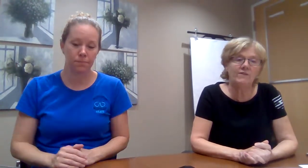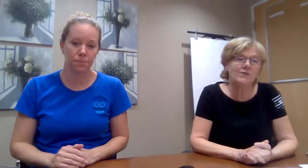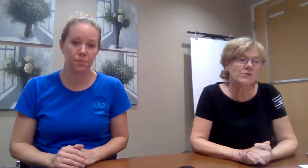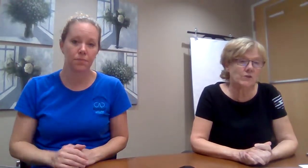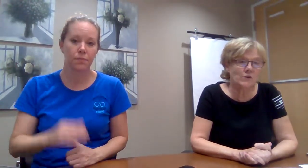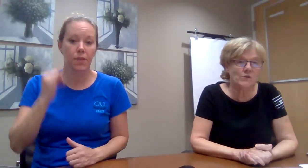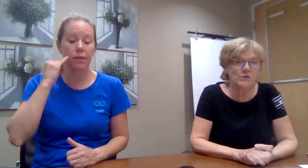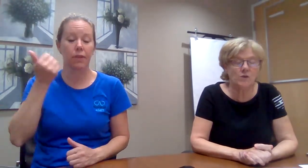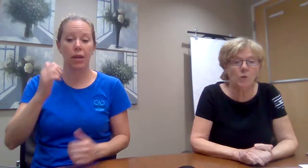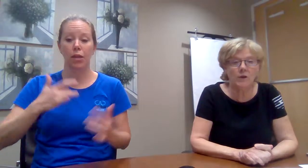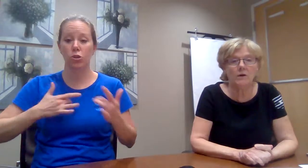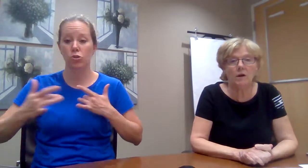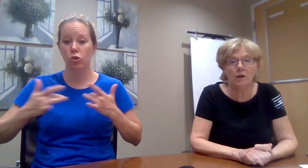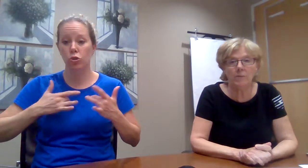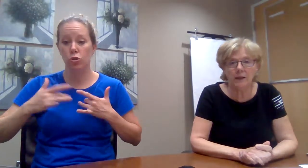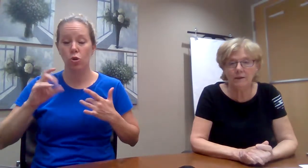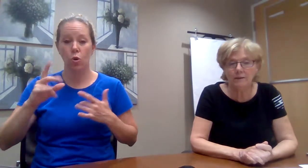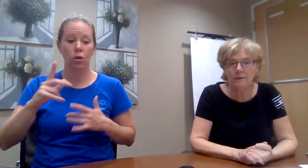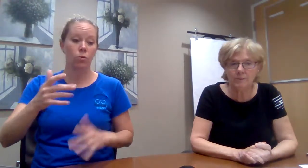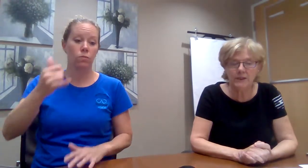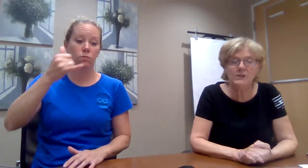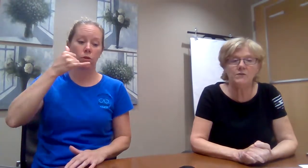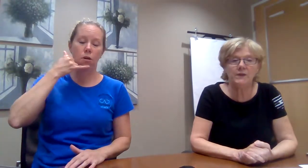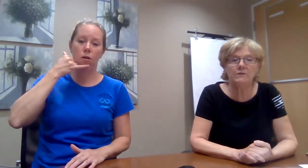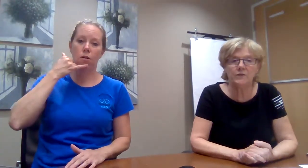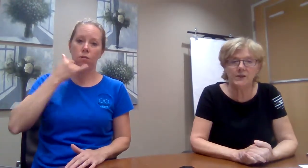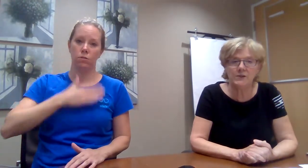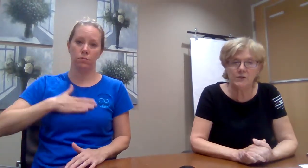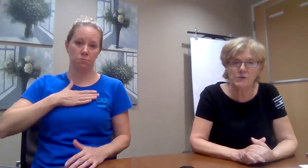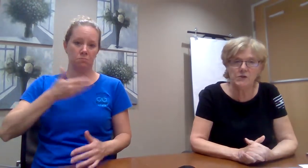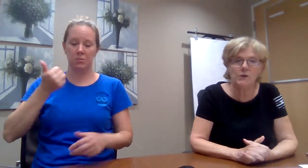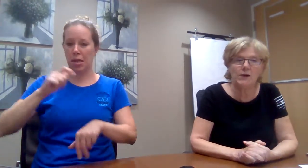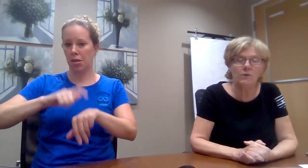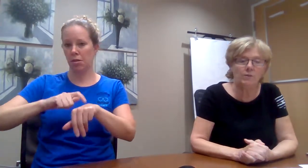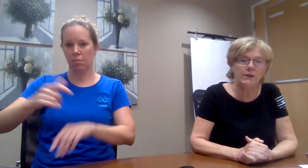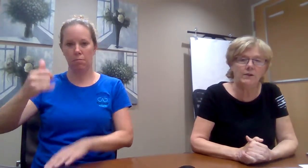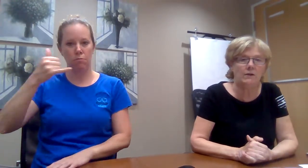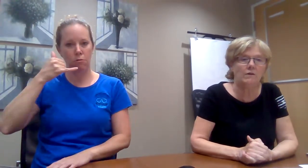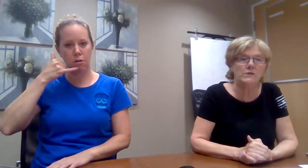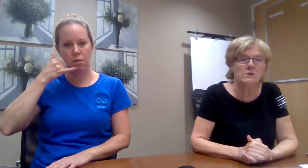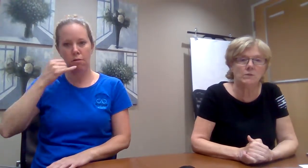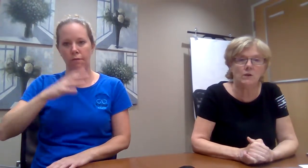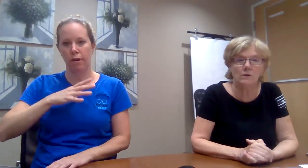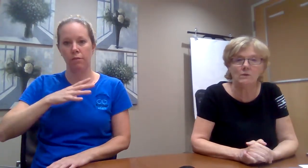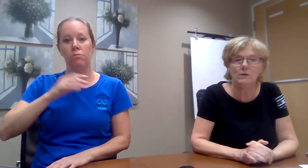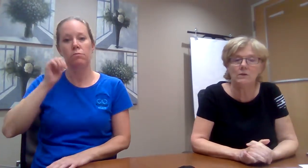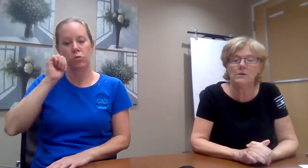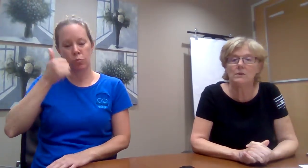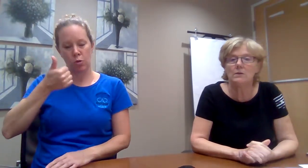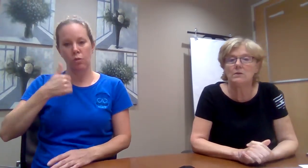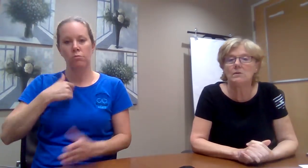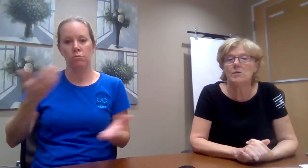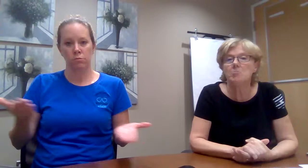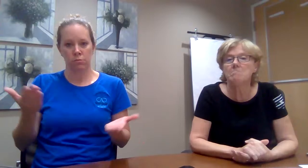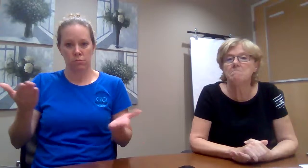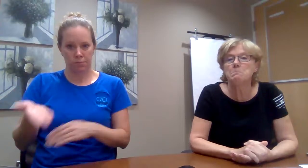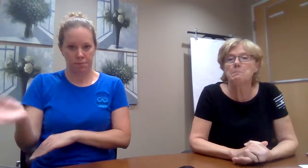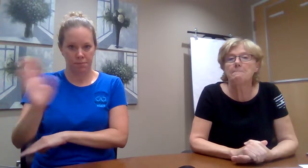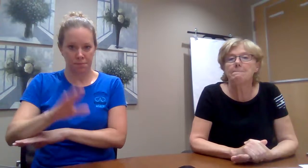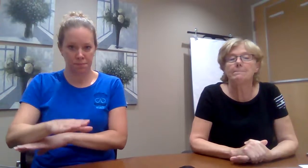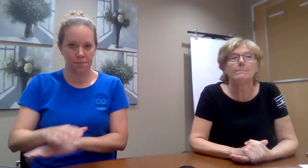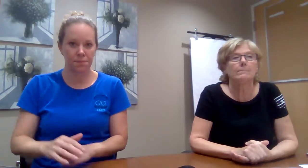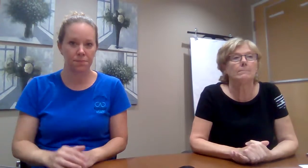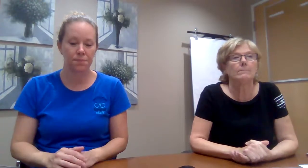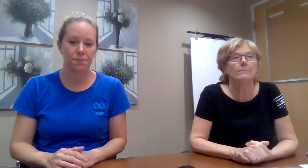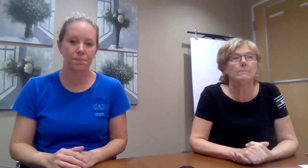If you have concerns and you want to call me, please feel free to do so. I will be in the office tomorrow.